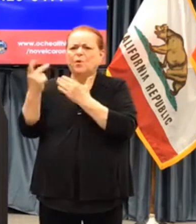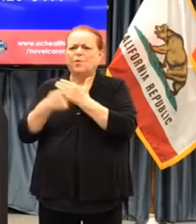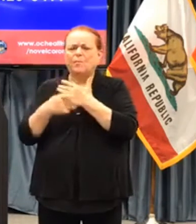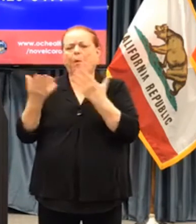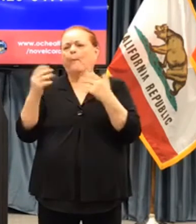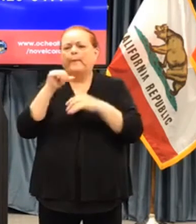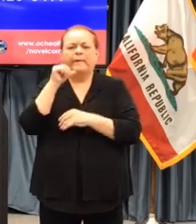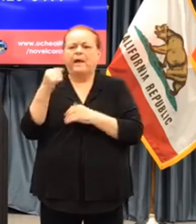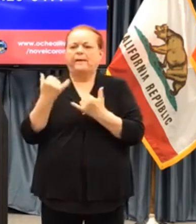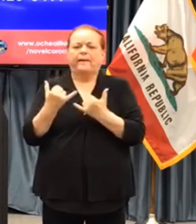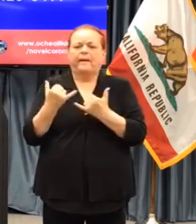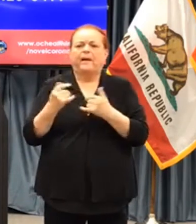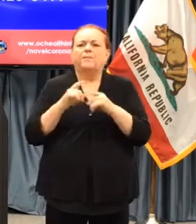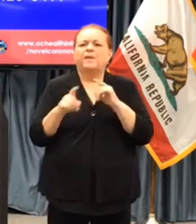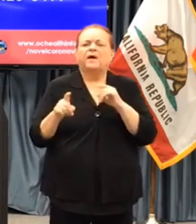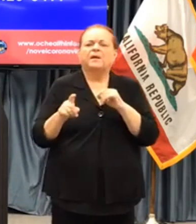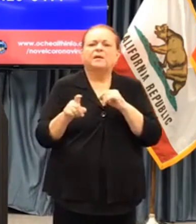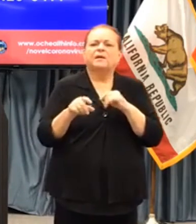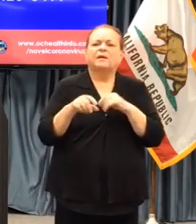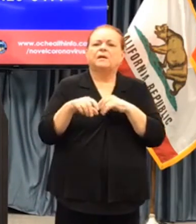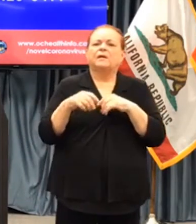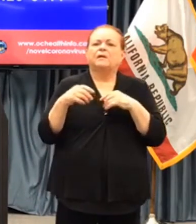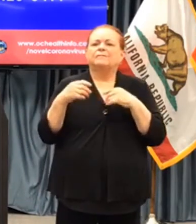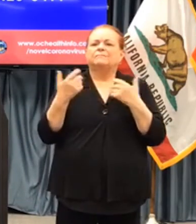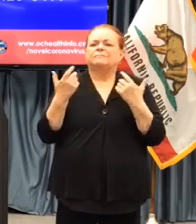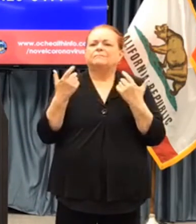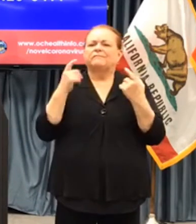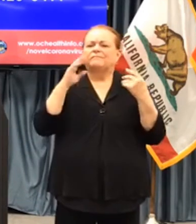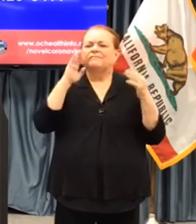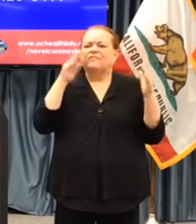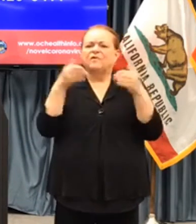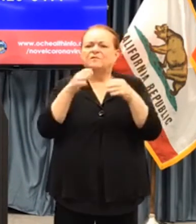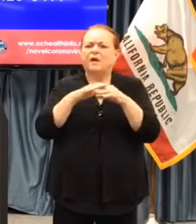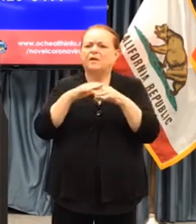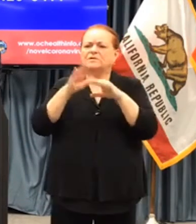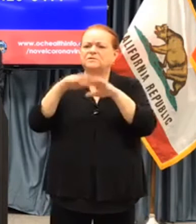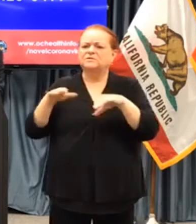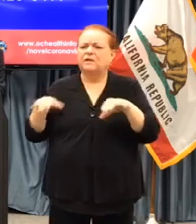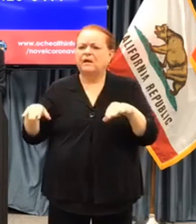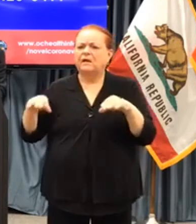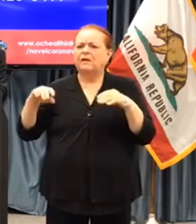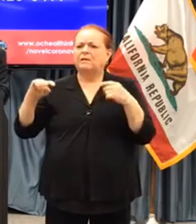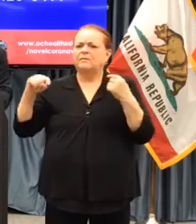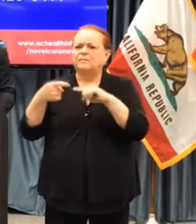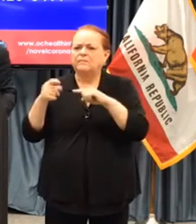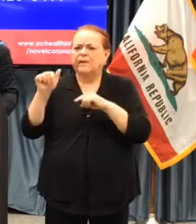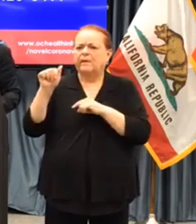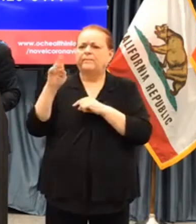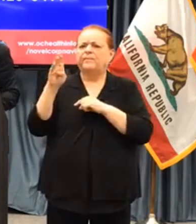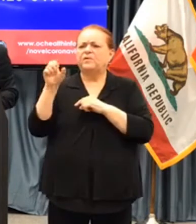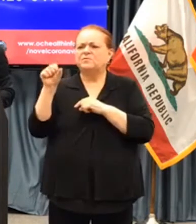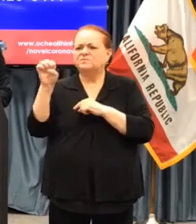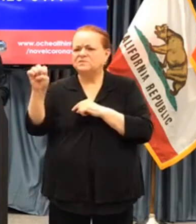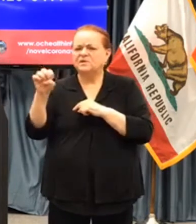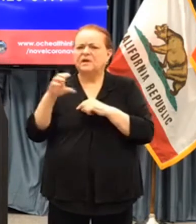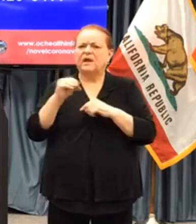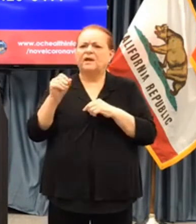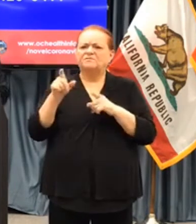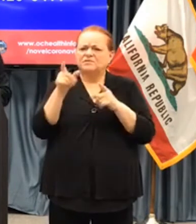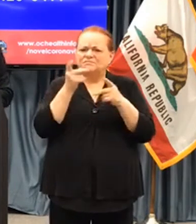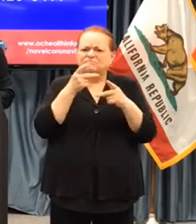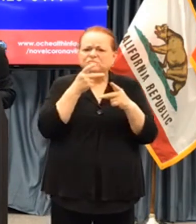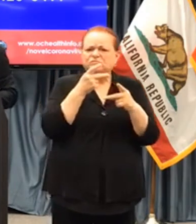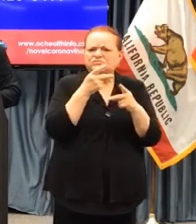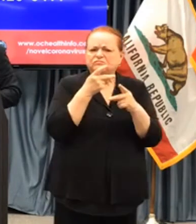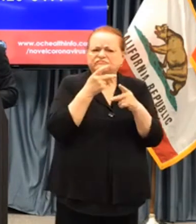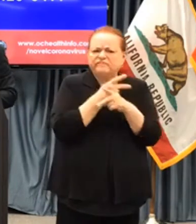and other entities around the county on child abuse cases, and also, is there a strategy to kind of increase